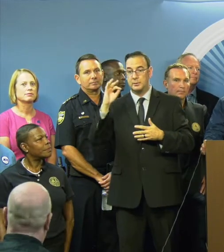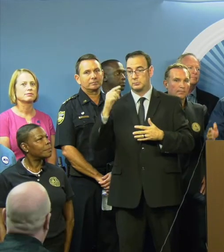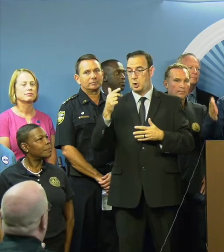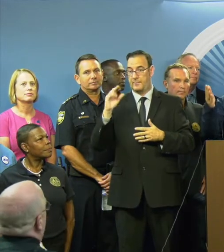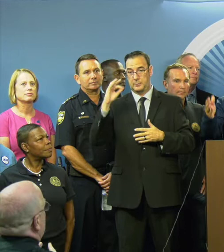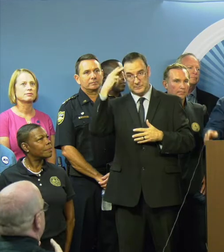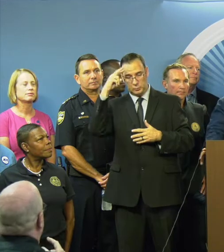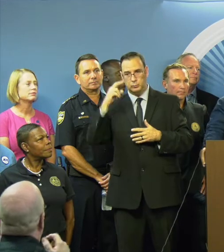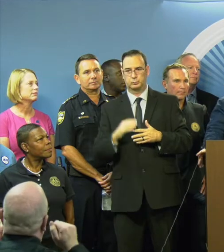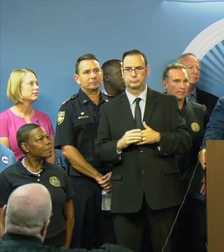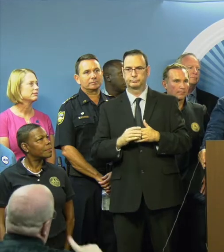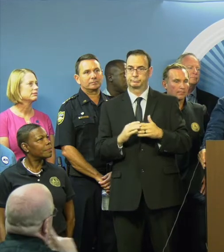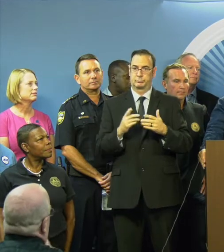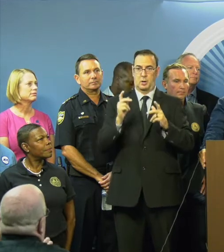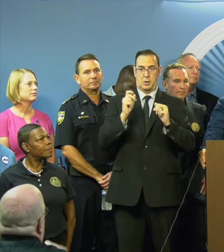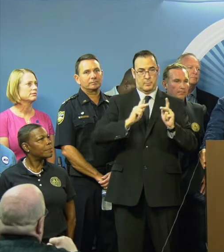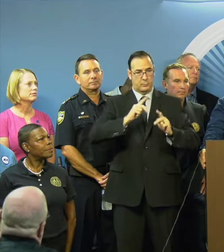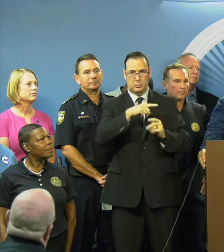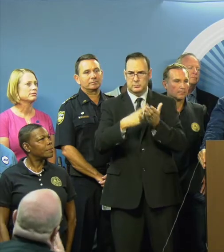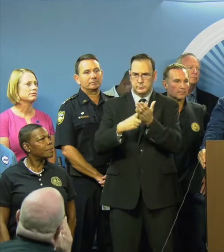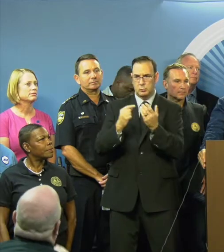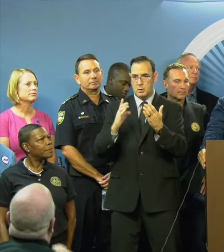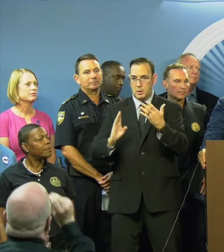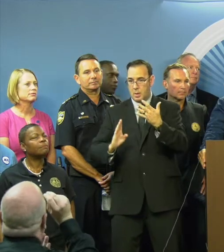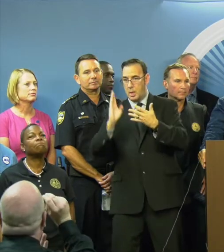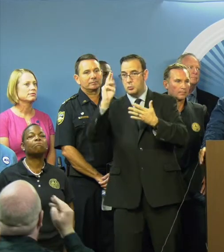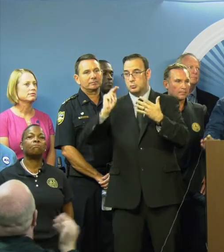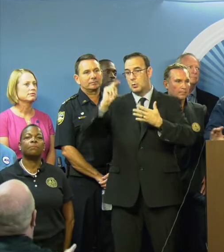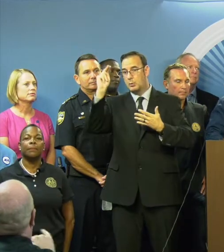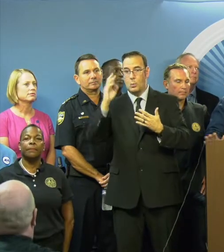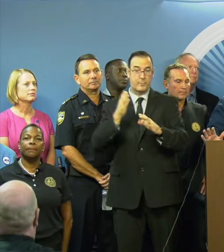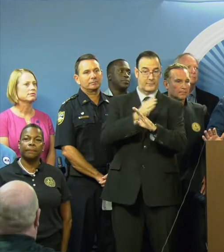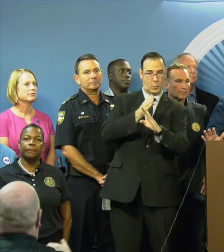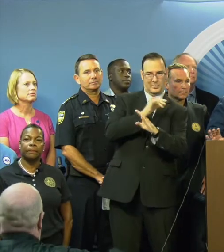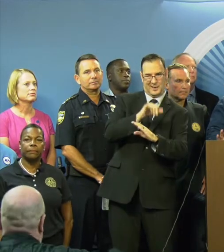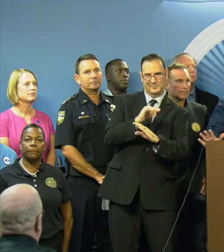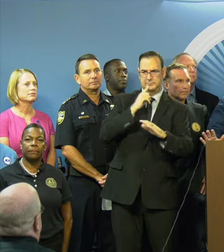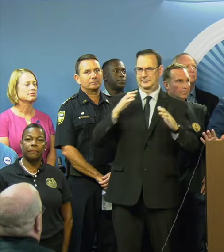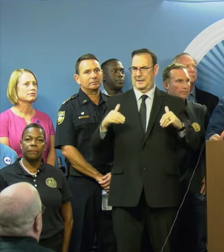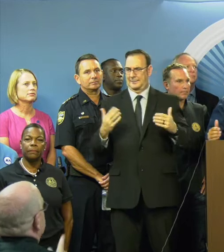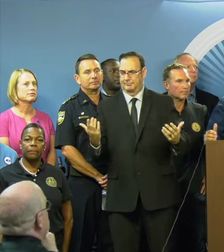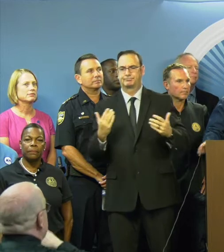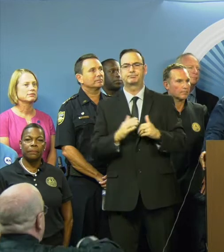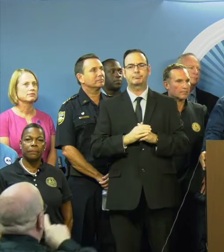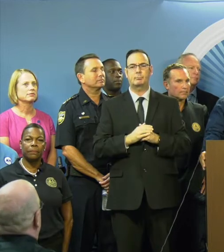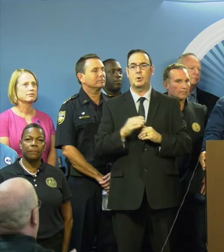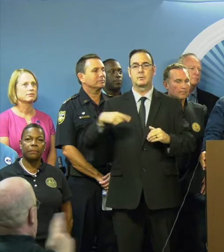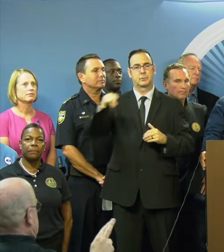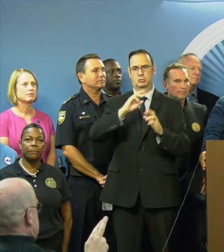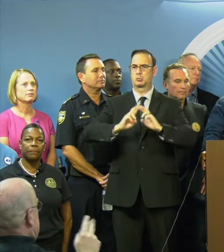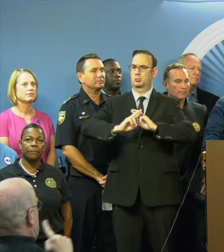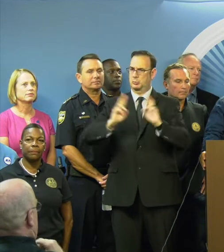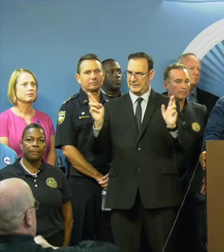There's arguments that people can make that it's gonna turn north before that. So we just wanna make sure everyone is in a posture to be able